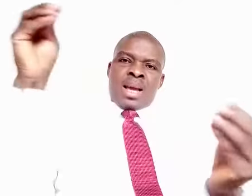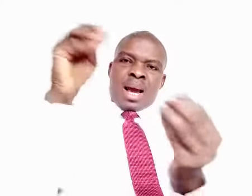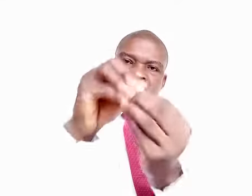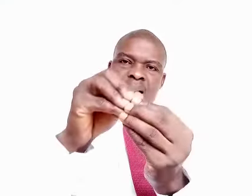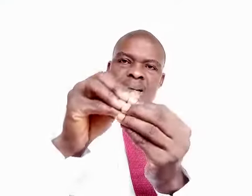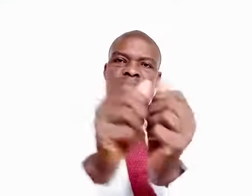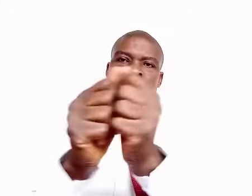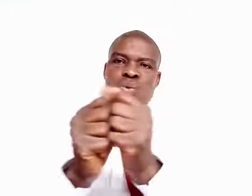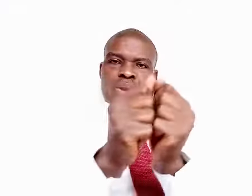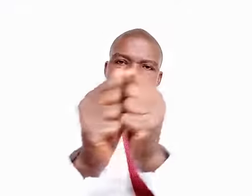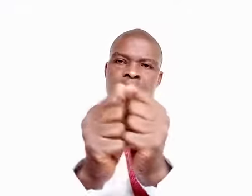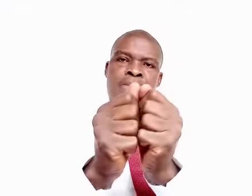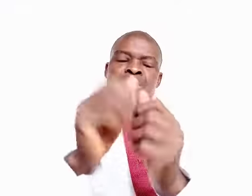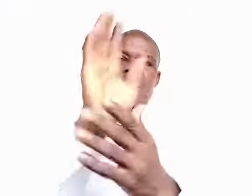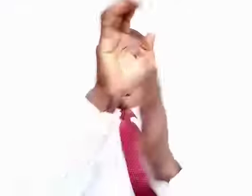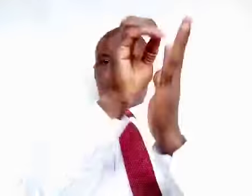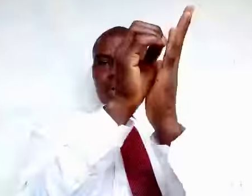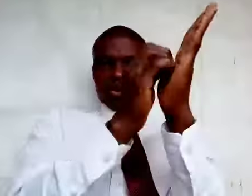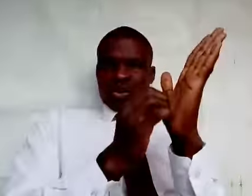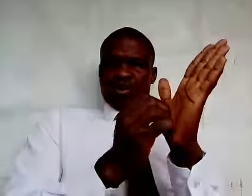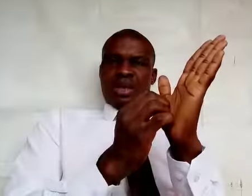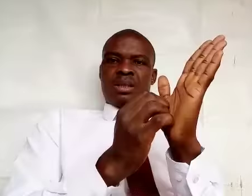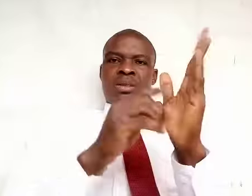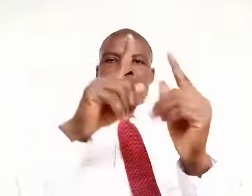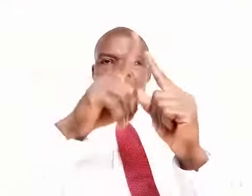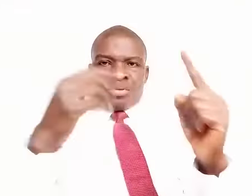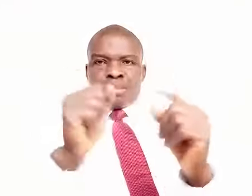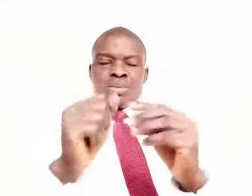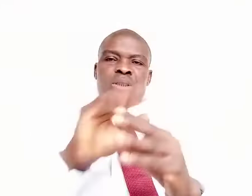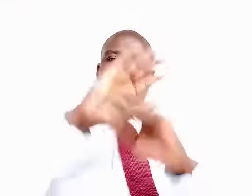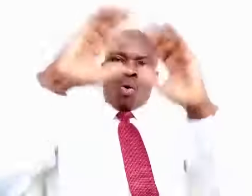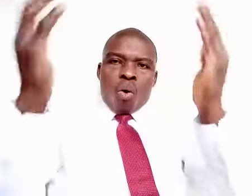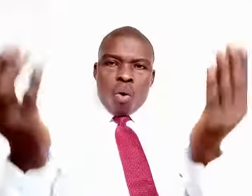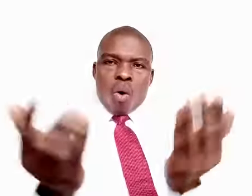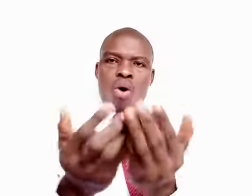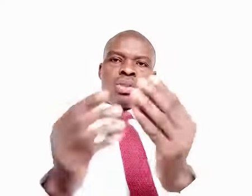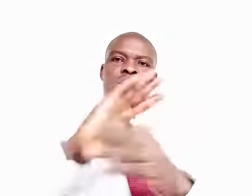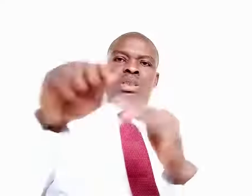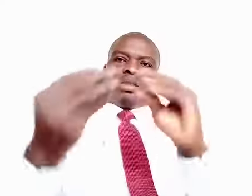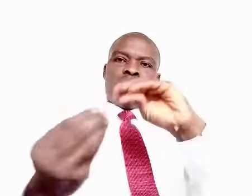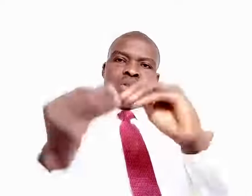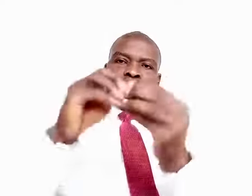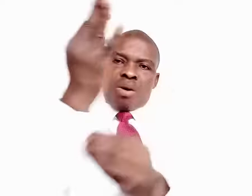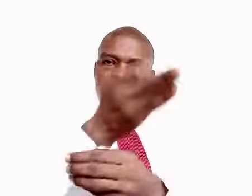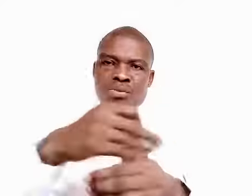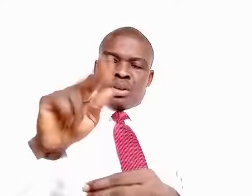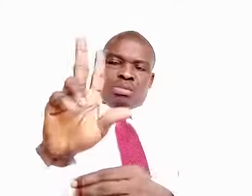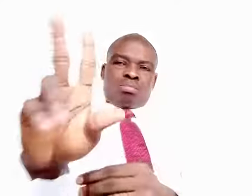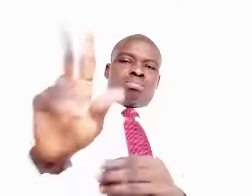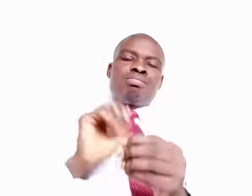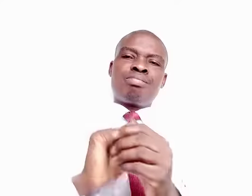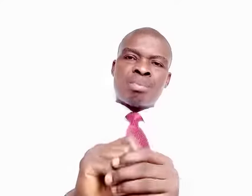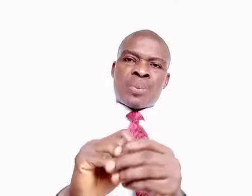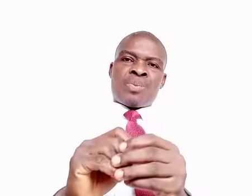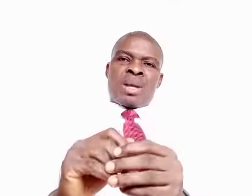candidates and subtract it from the total votes polled by the three candidates. That is